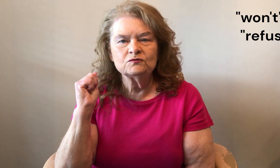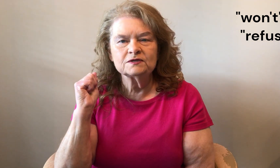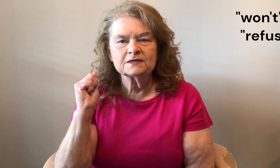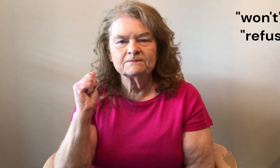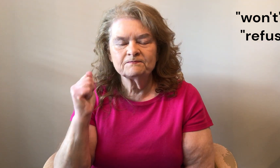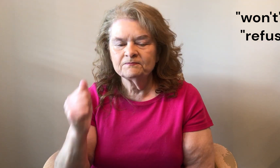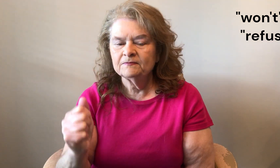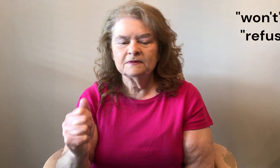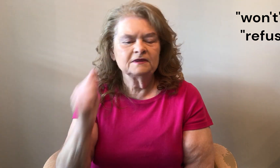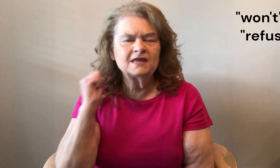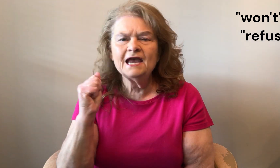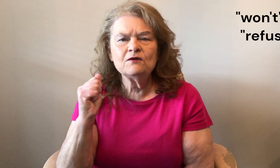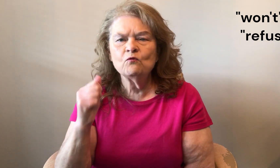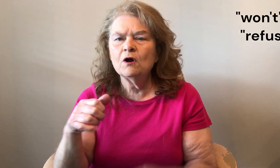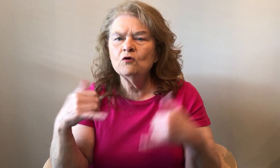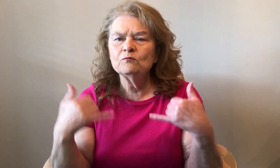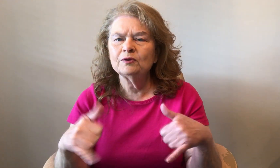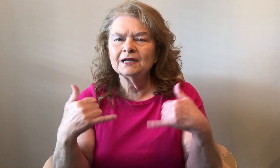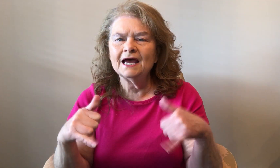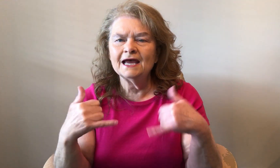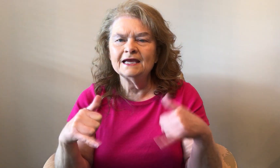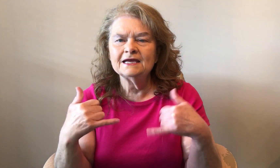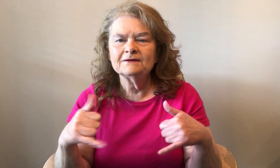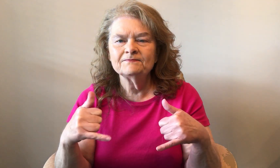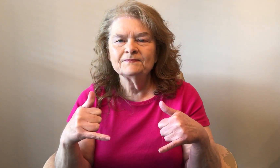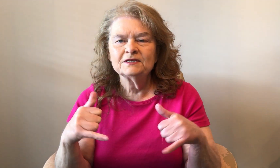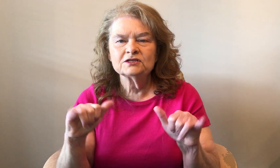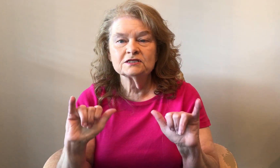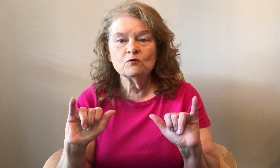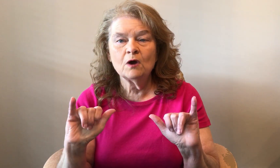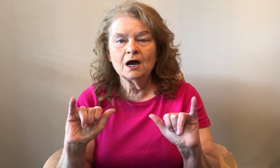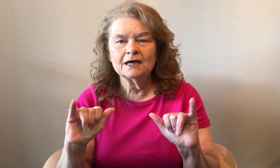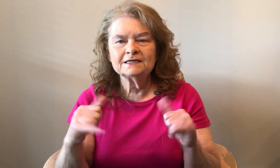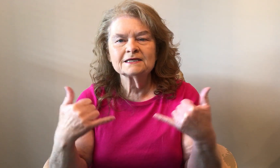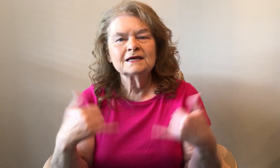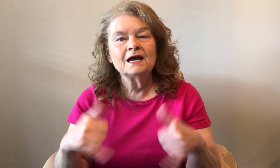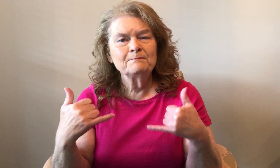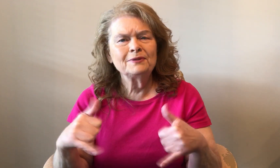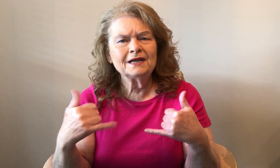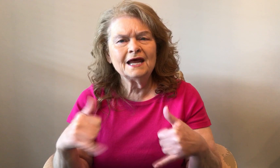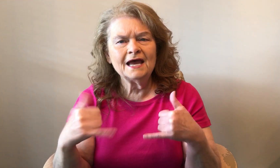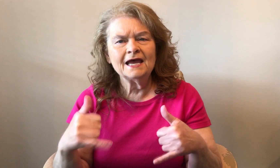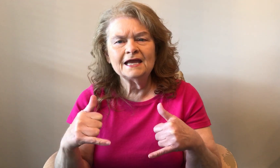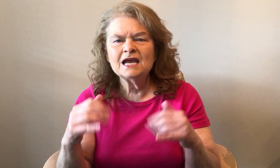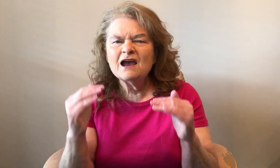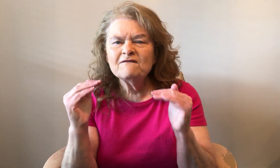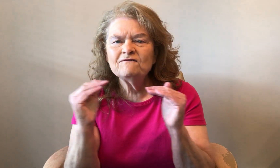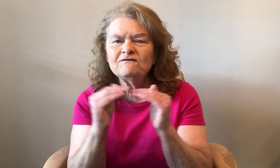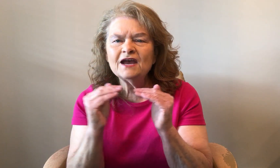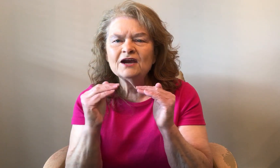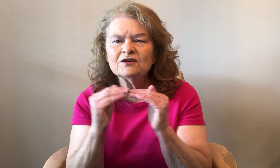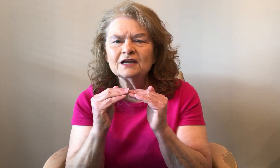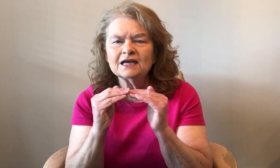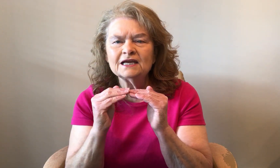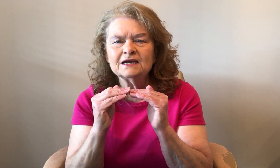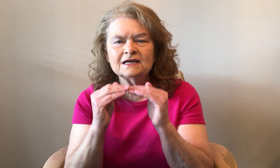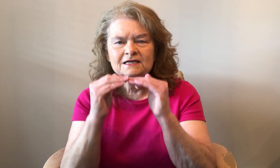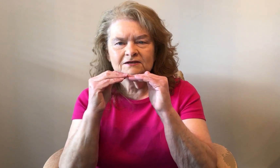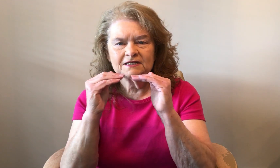refuse. They won't play, just the Y's, play fairly. So this is